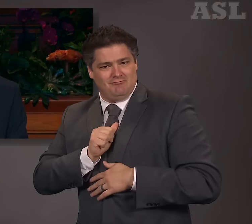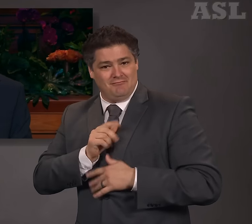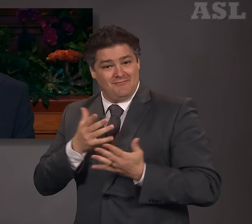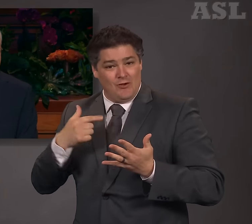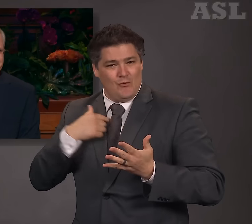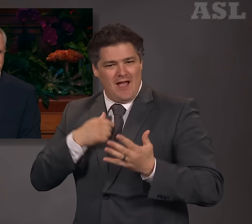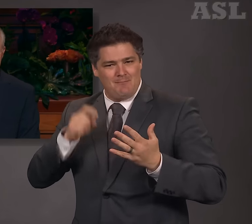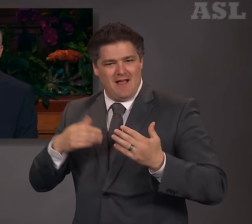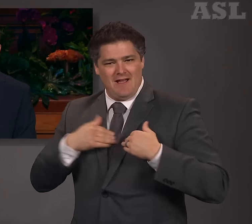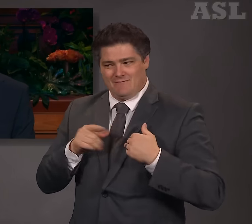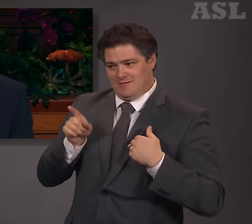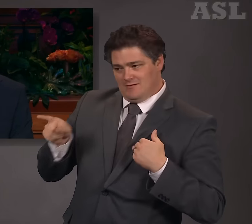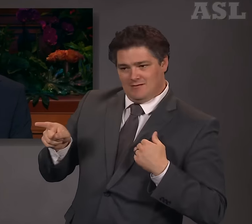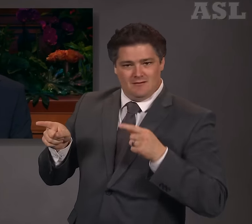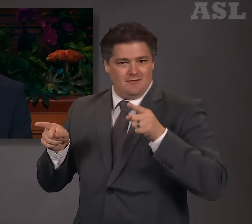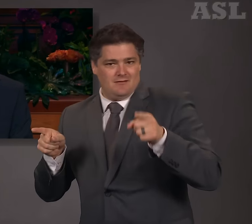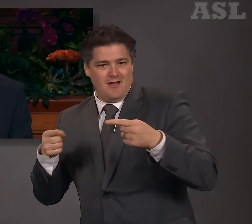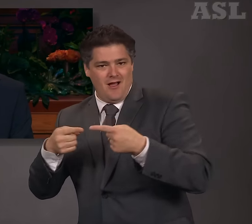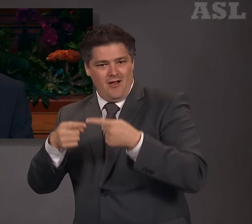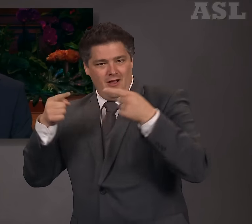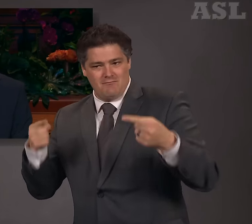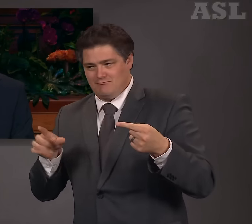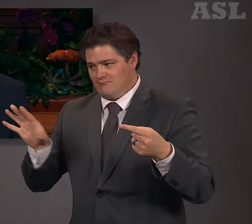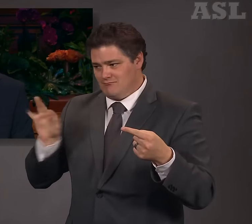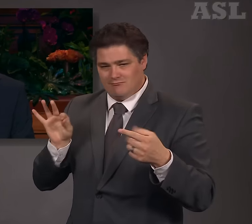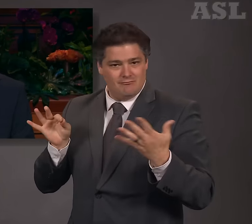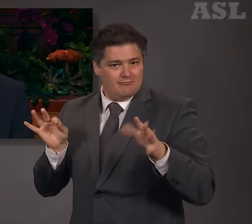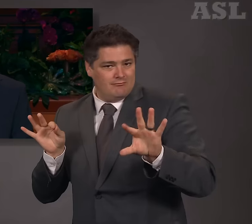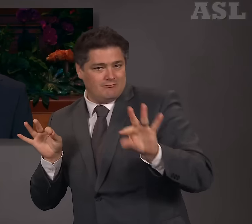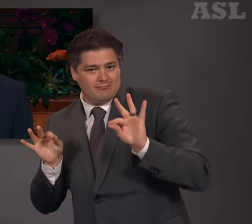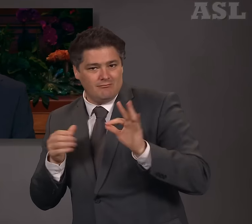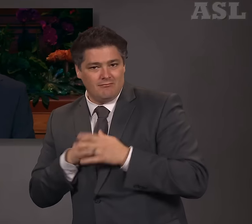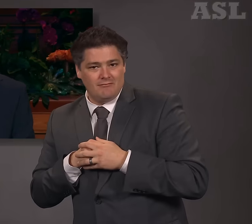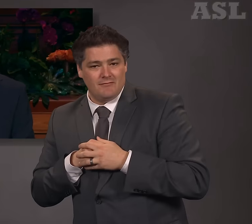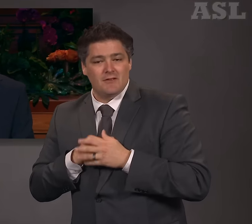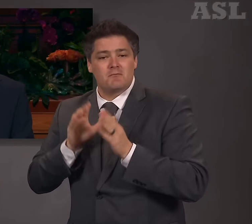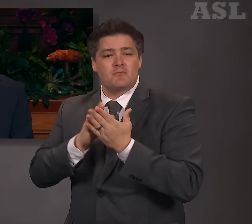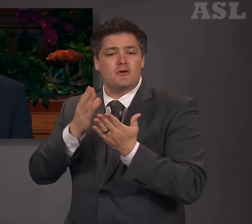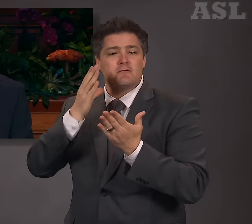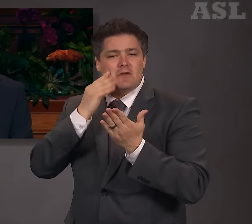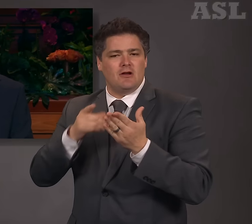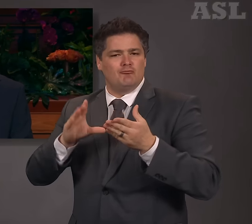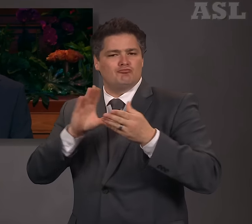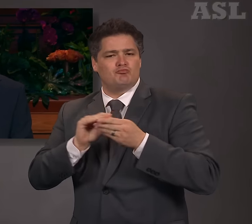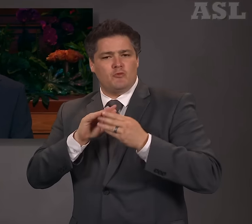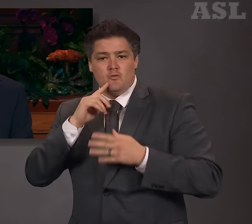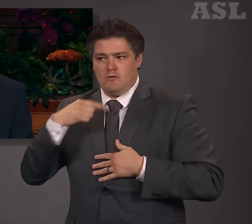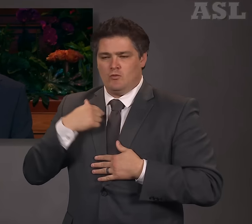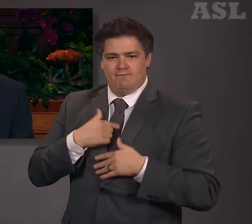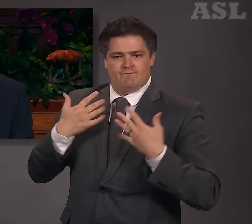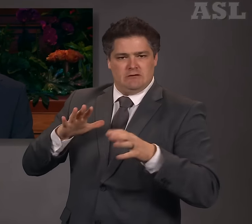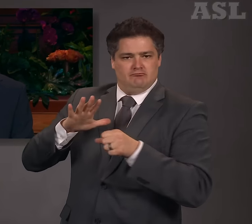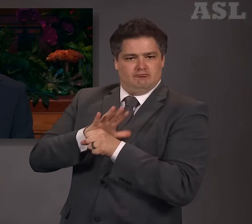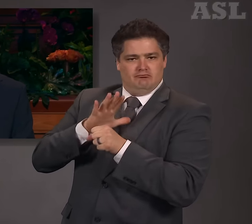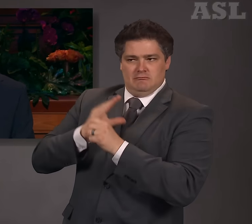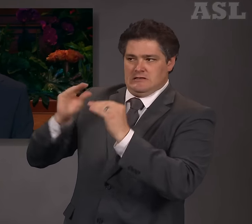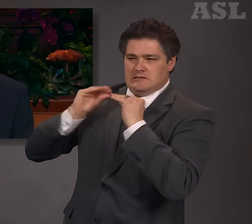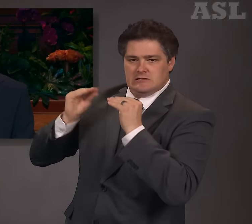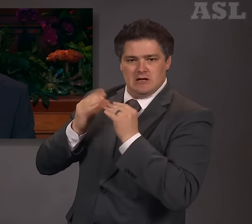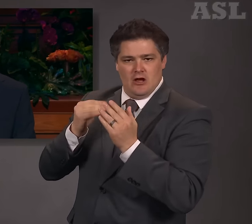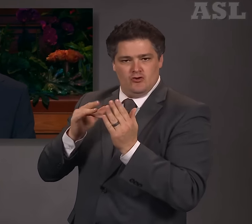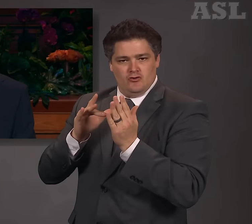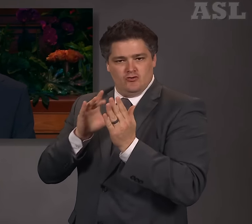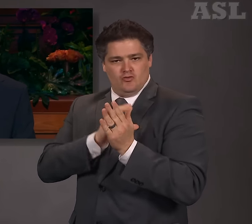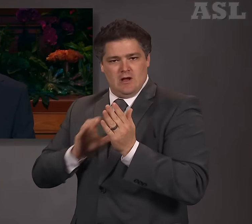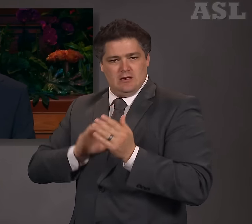things. To be able to exercise our agency, we need to have opposing options to